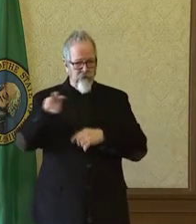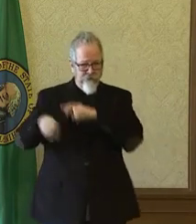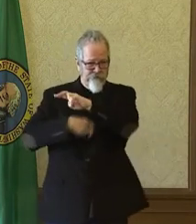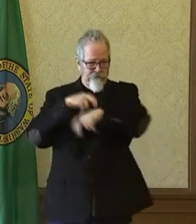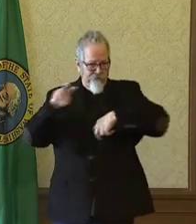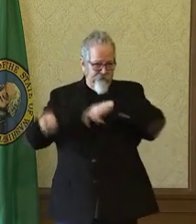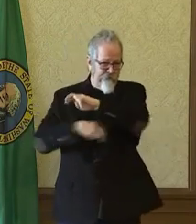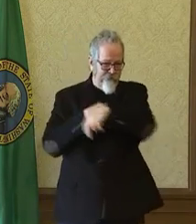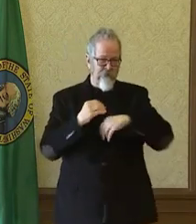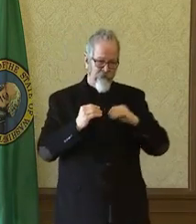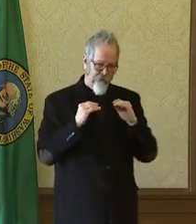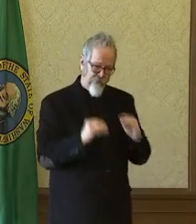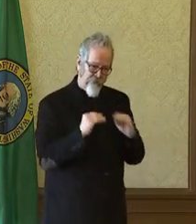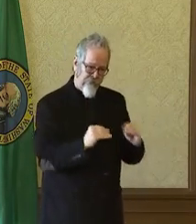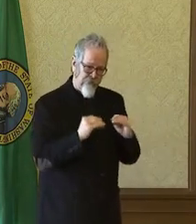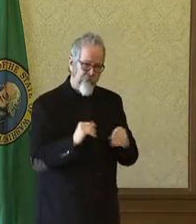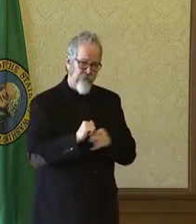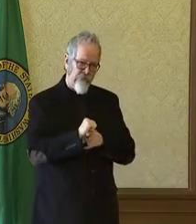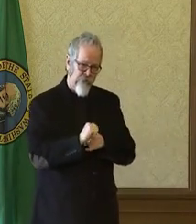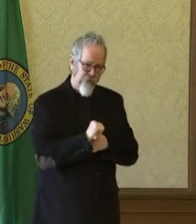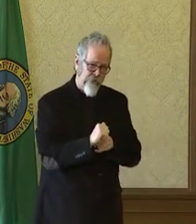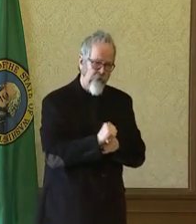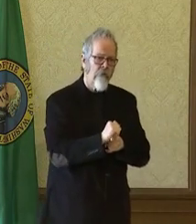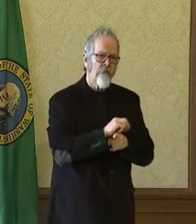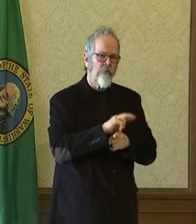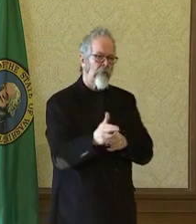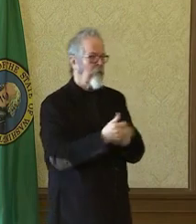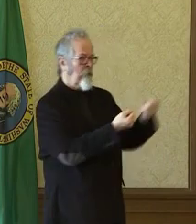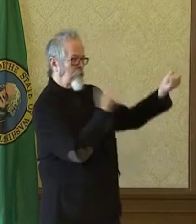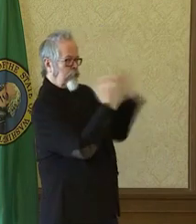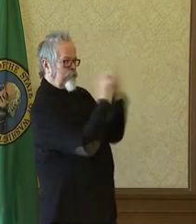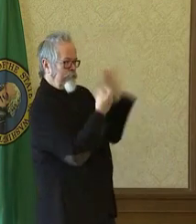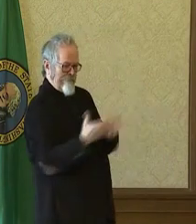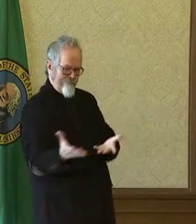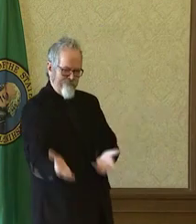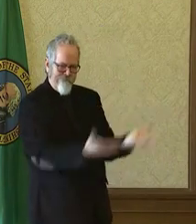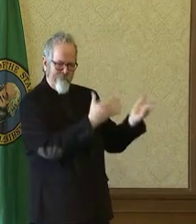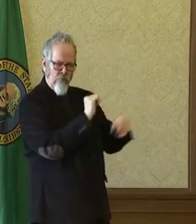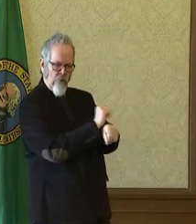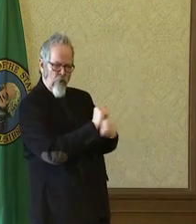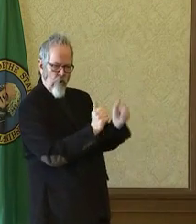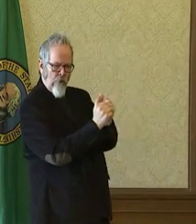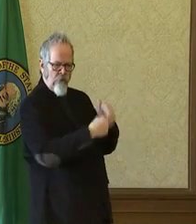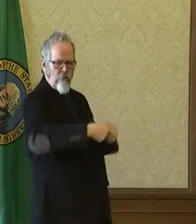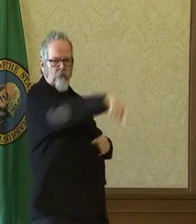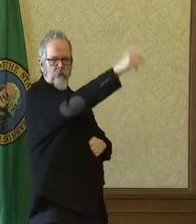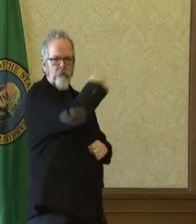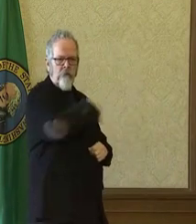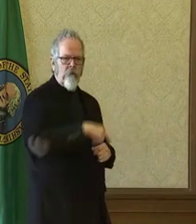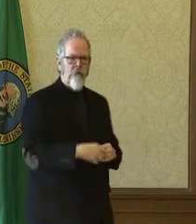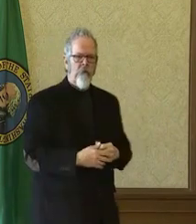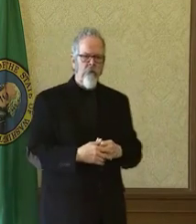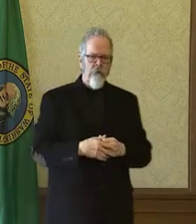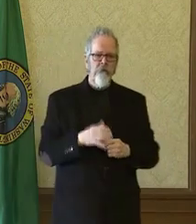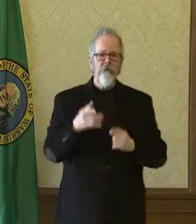thank Washingtonians if they need a dose of patience as we go through this. Next question